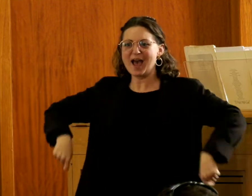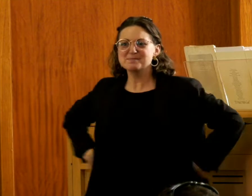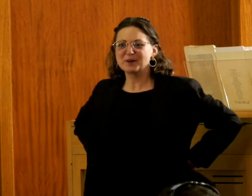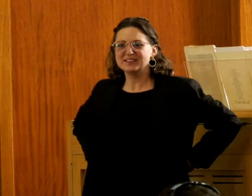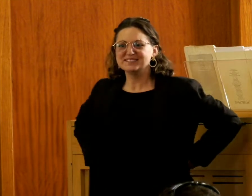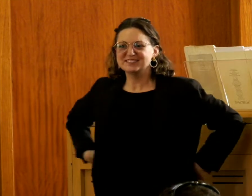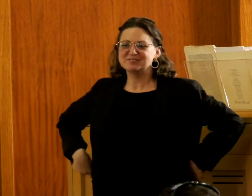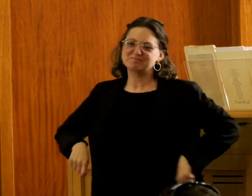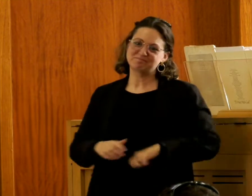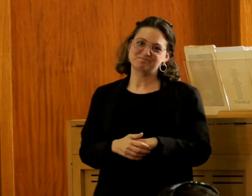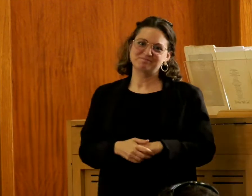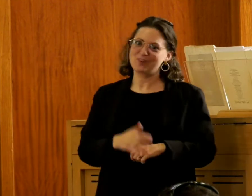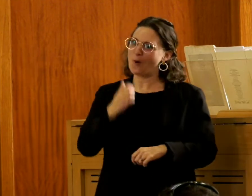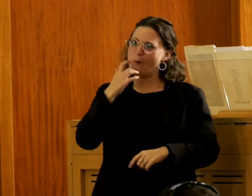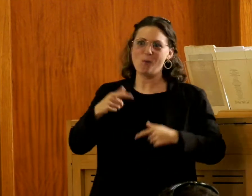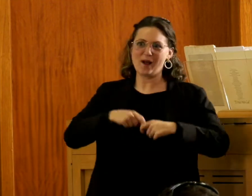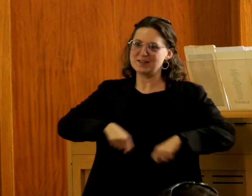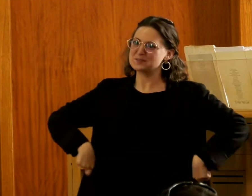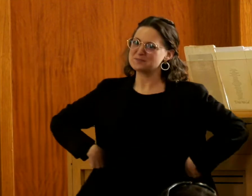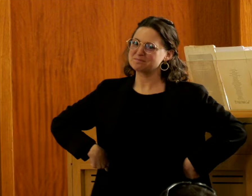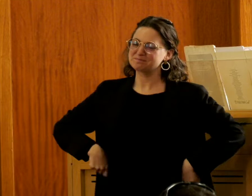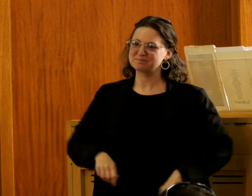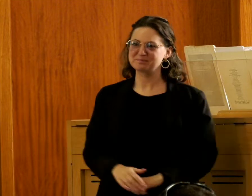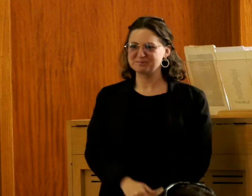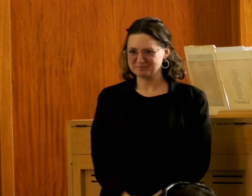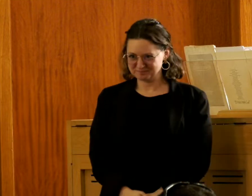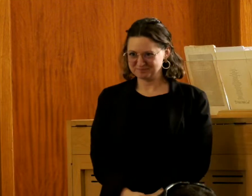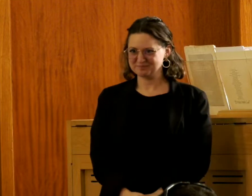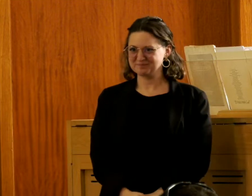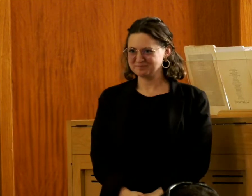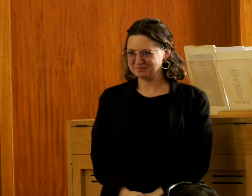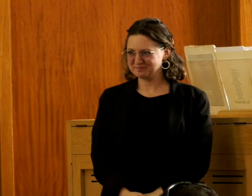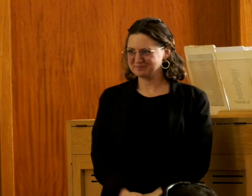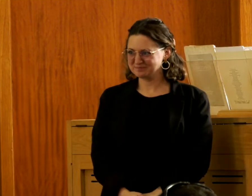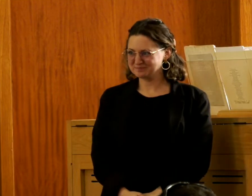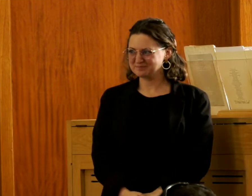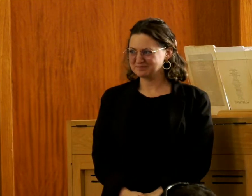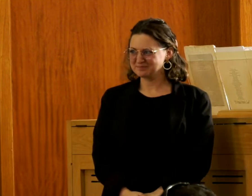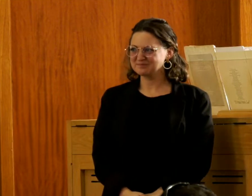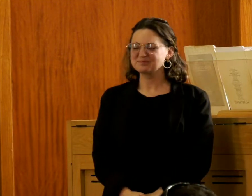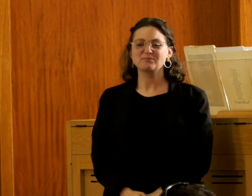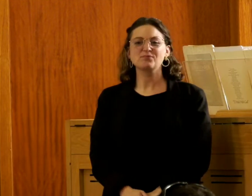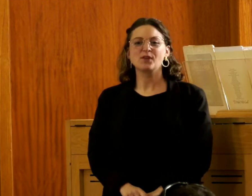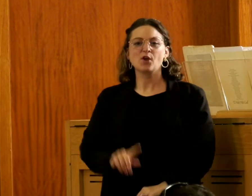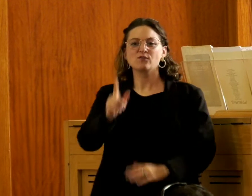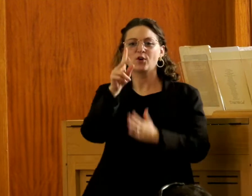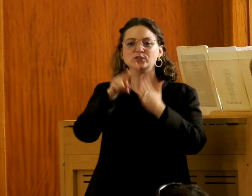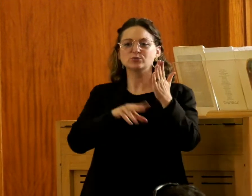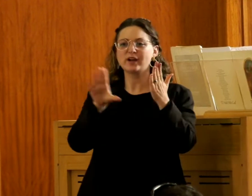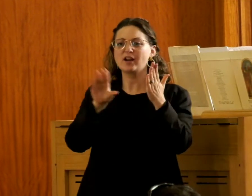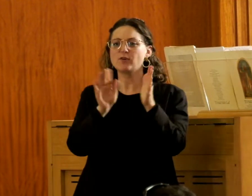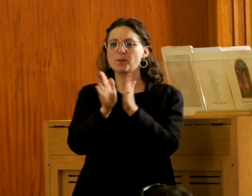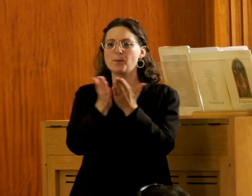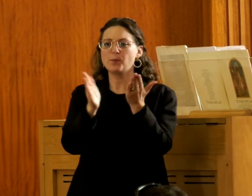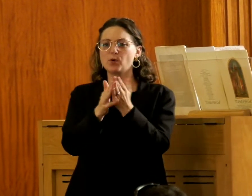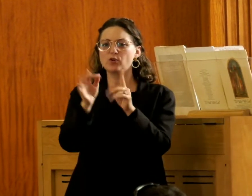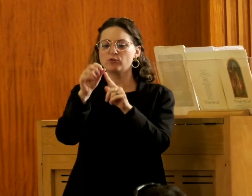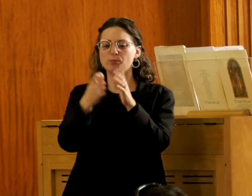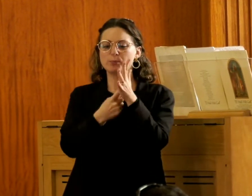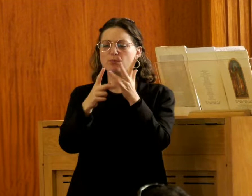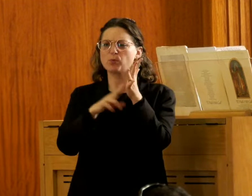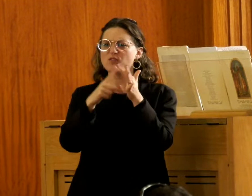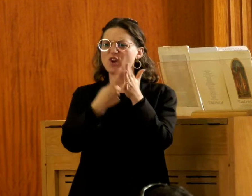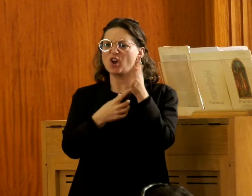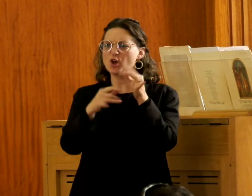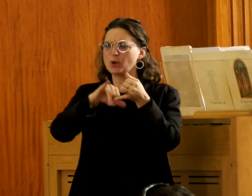She was rarely without it. The first reading comes from the book of Proverbs. Not